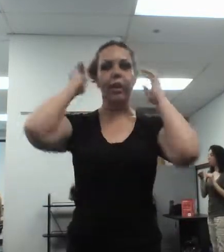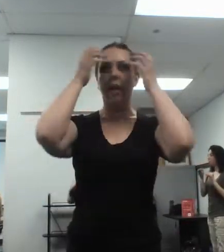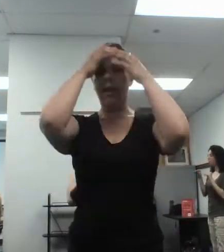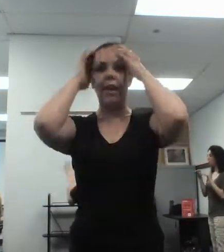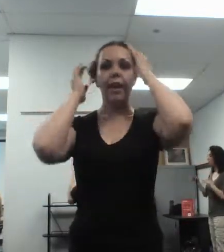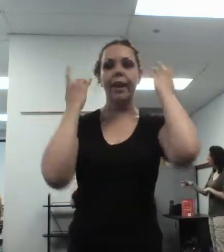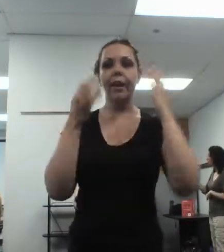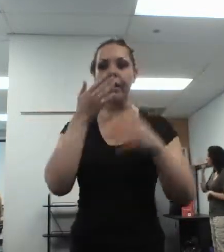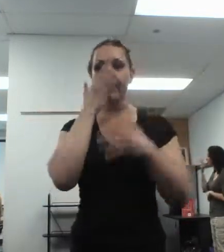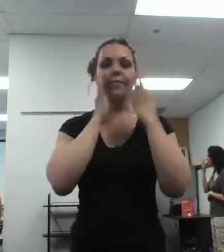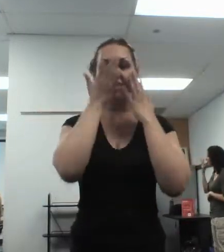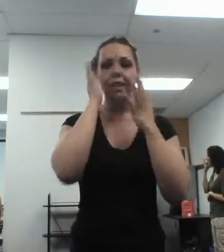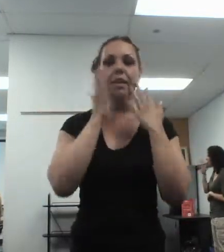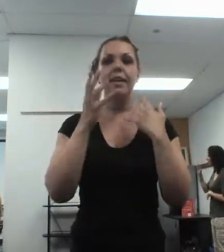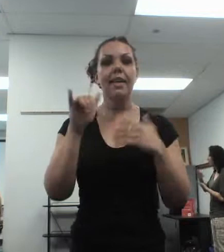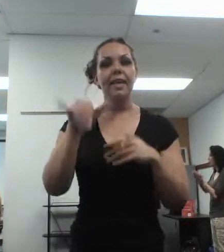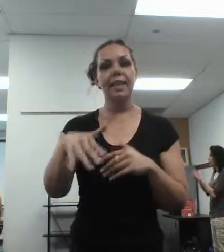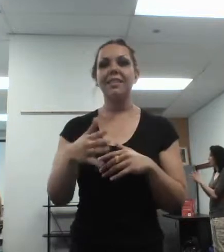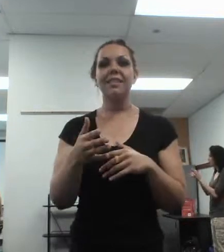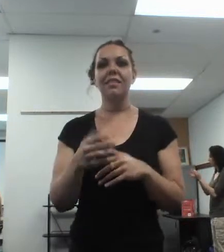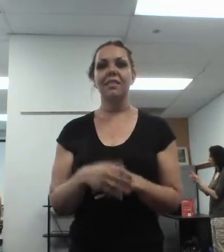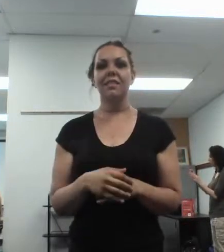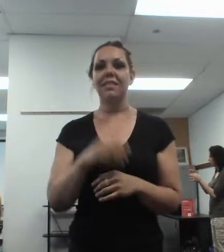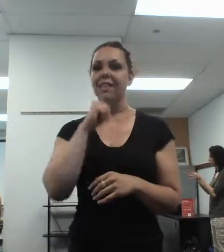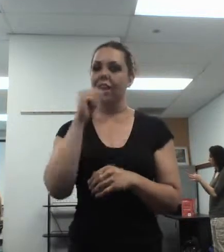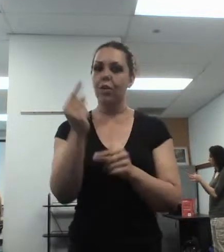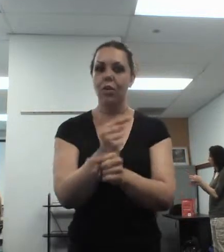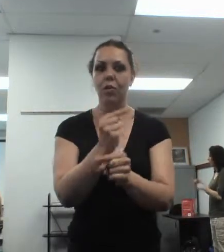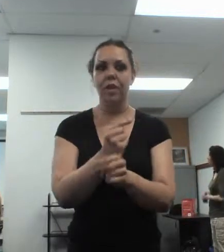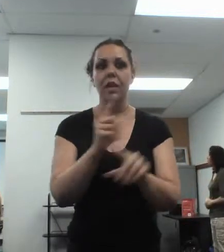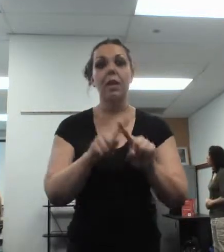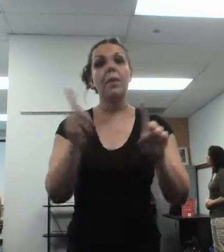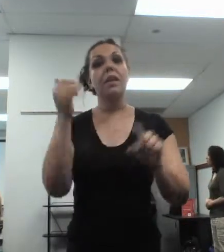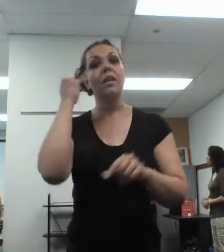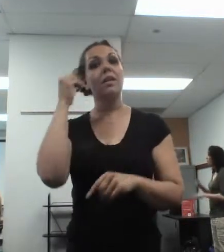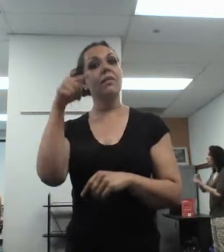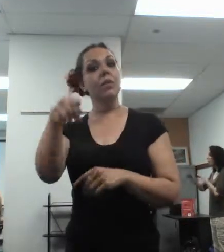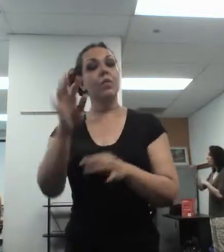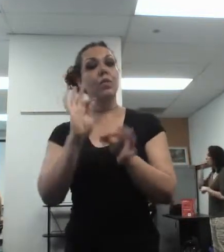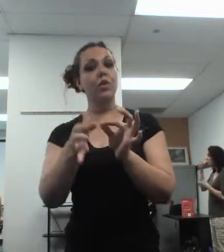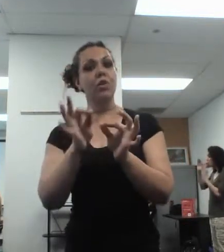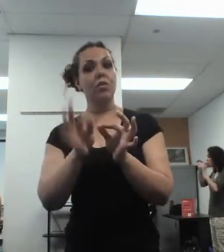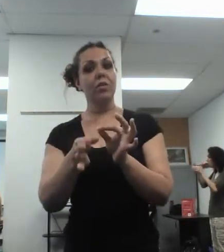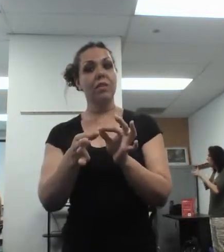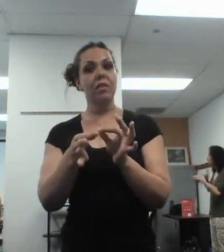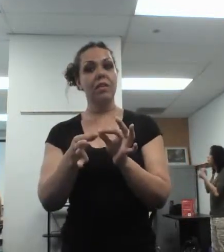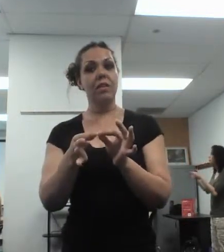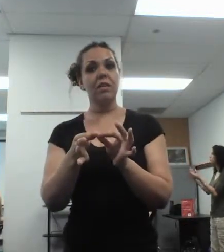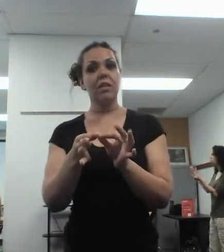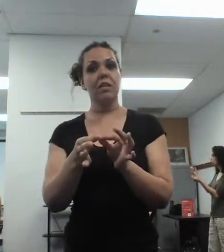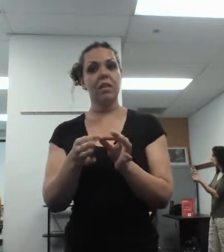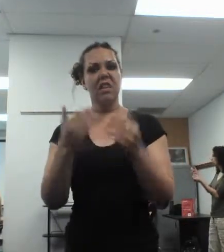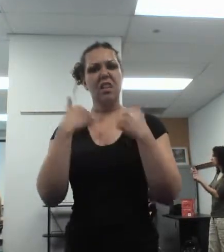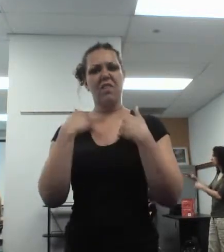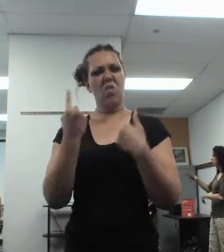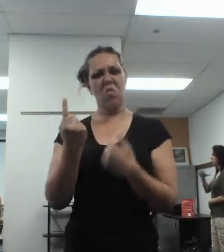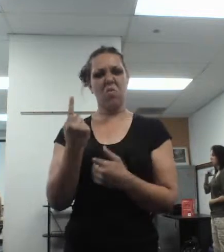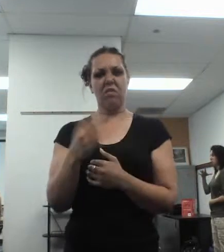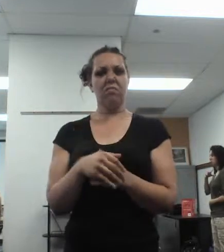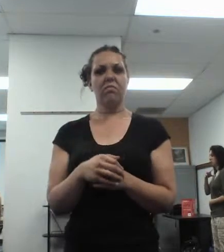All that stuff is very distracting. But if you are just going along, you have one of these ones or something, it's not distracting. So you